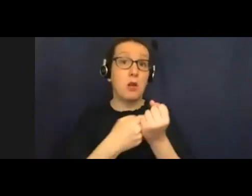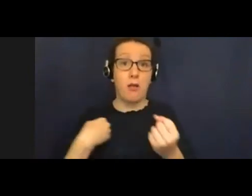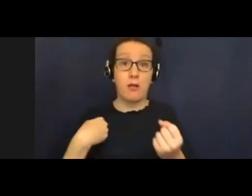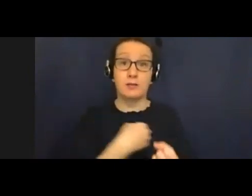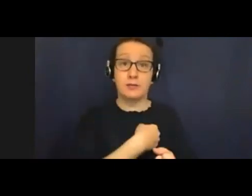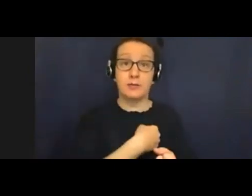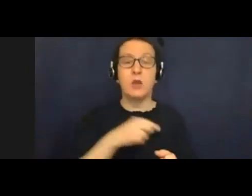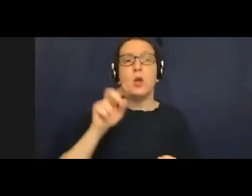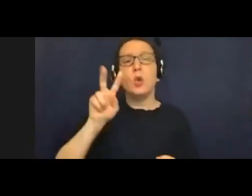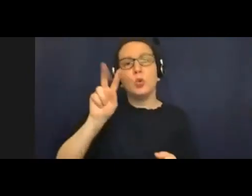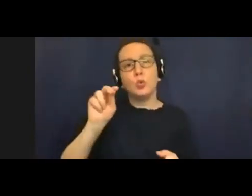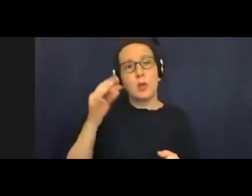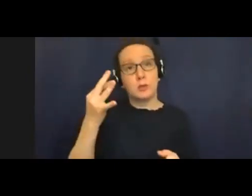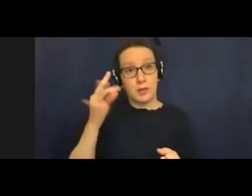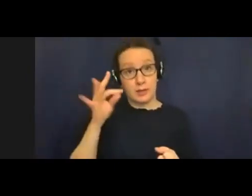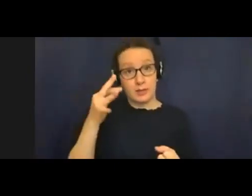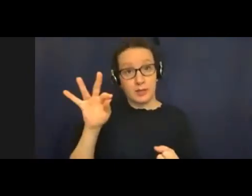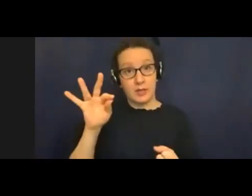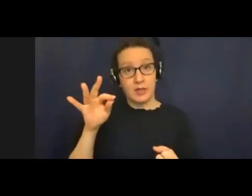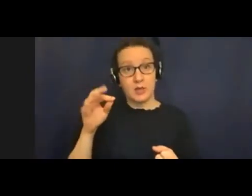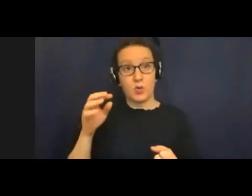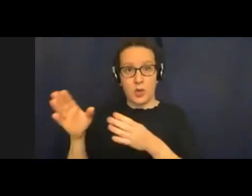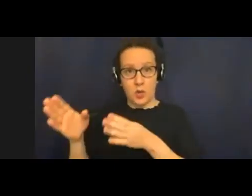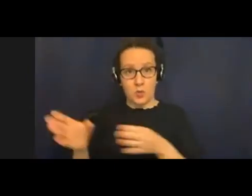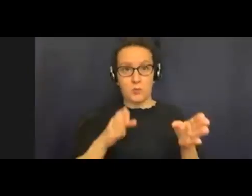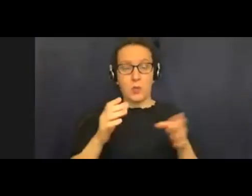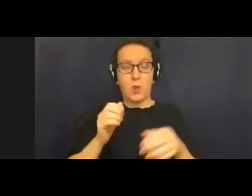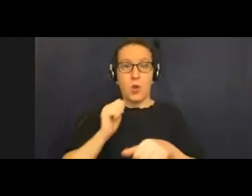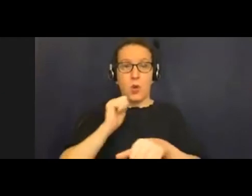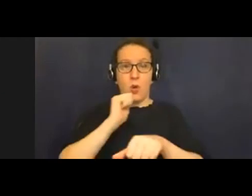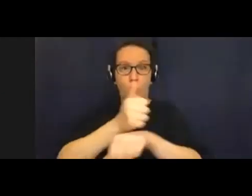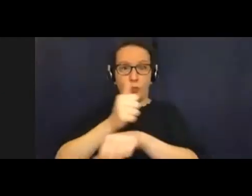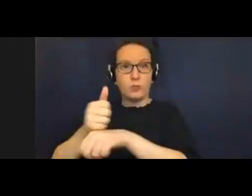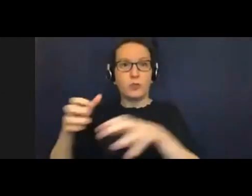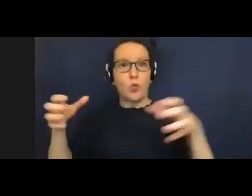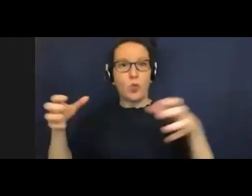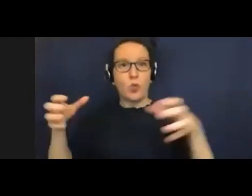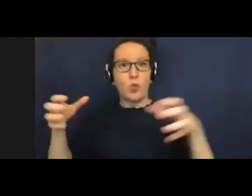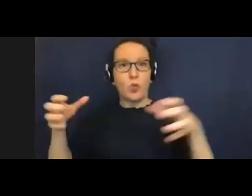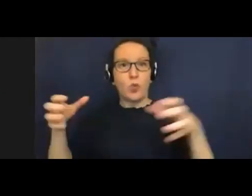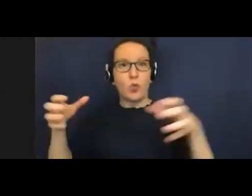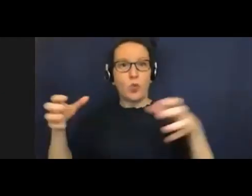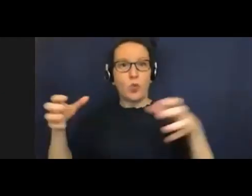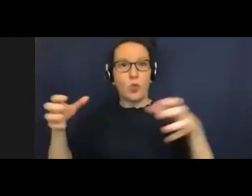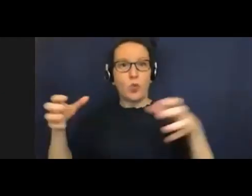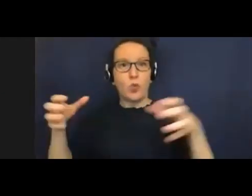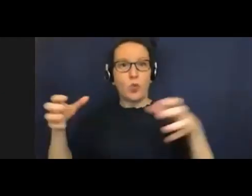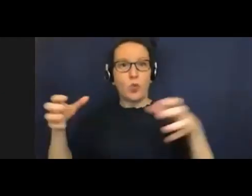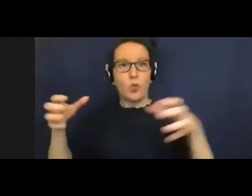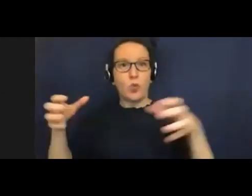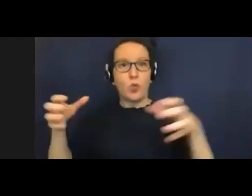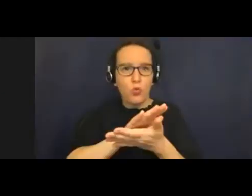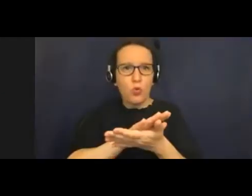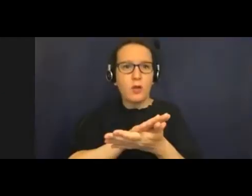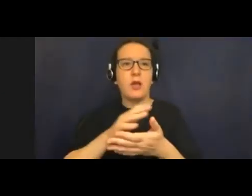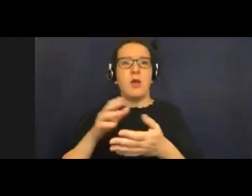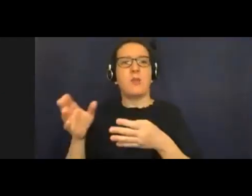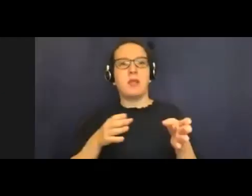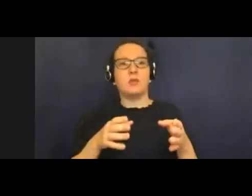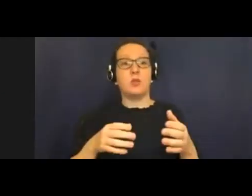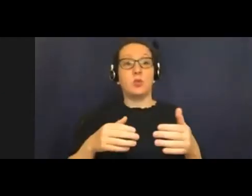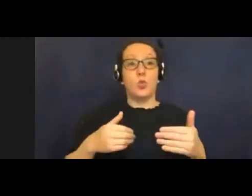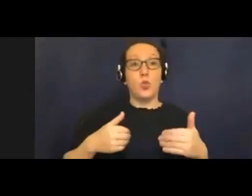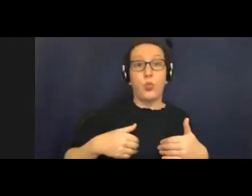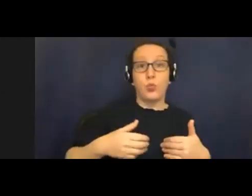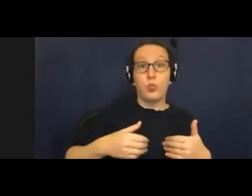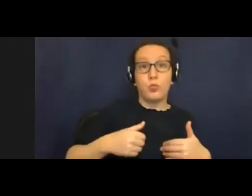we organized first school, and more than 20 girls and women, young women